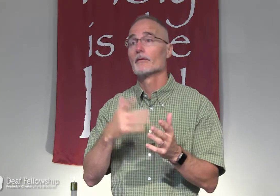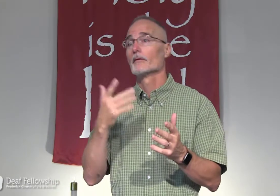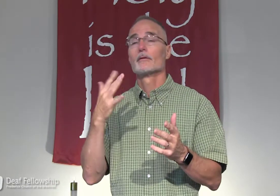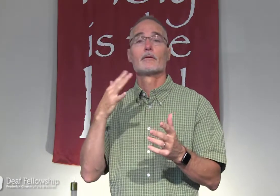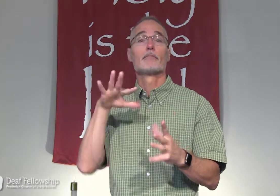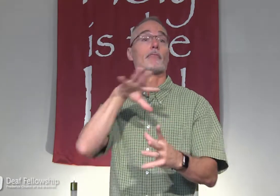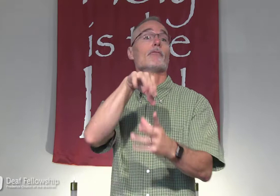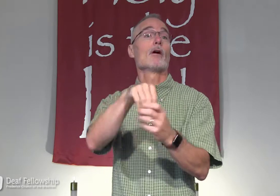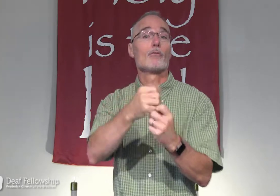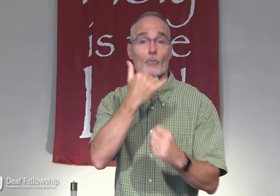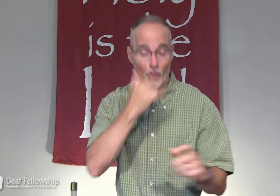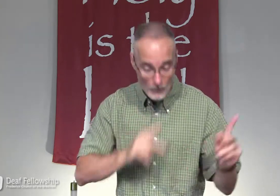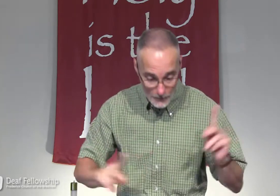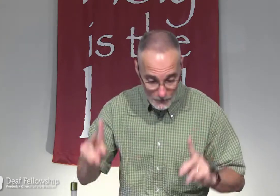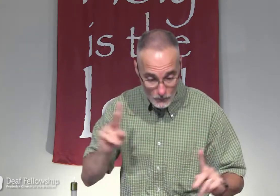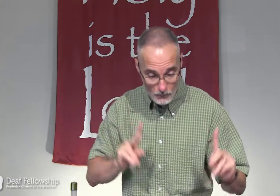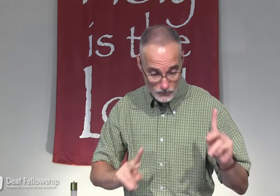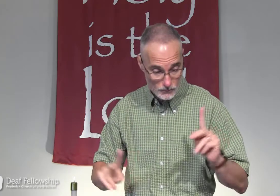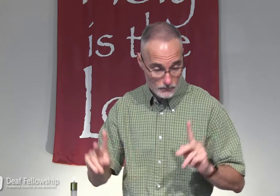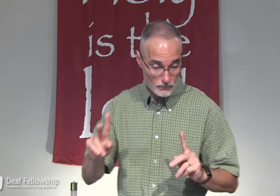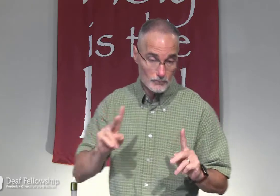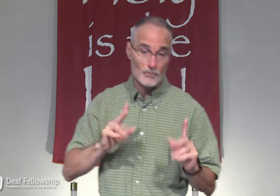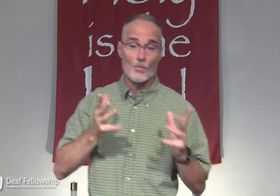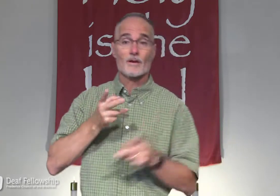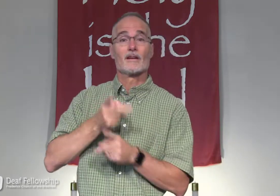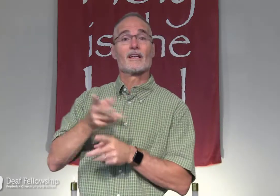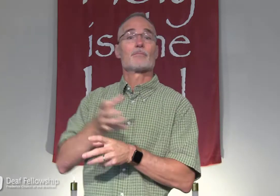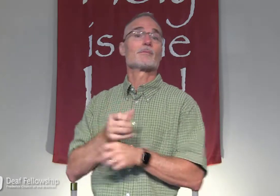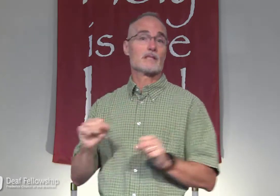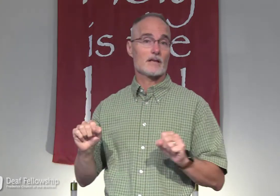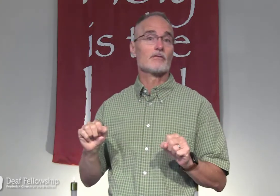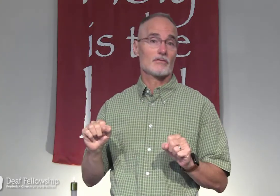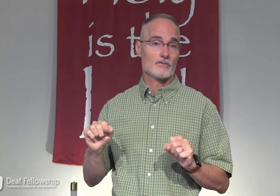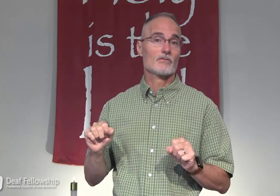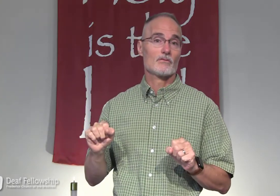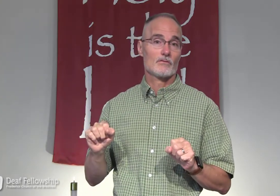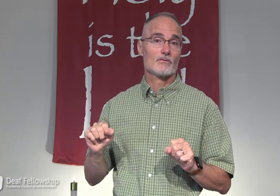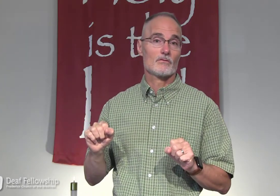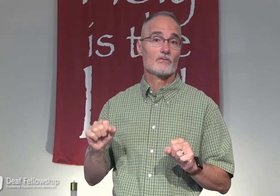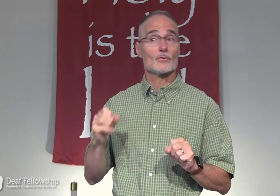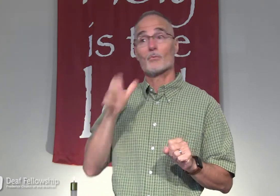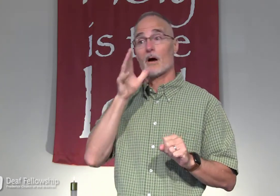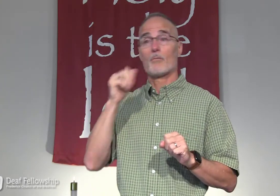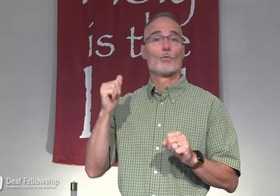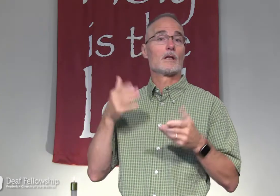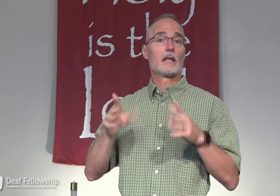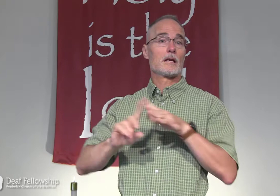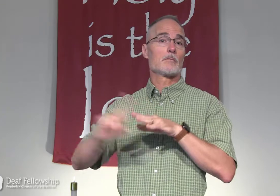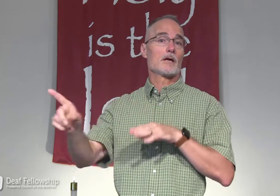fall into drugs again, that he would get involved with the wrong people. And so she wanted to keep him safe.